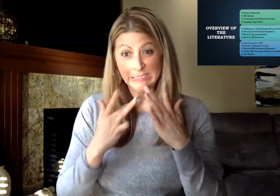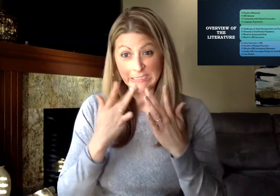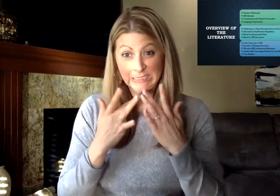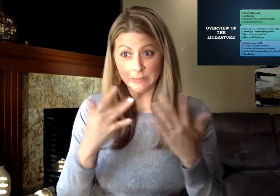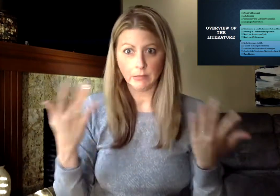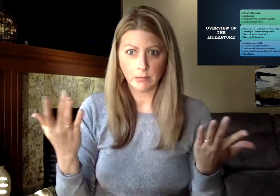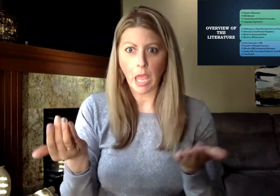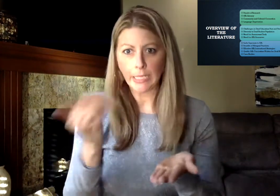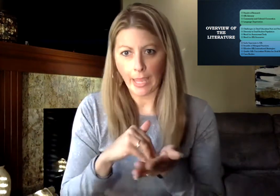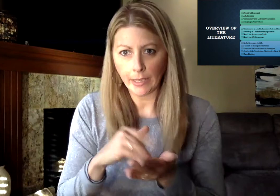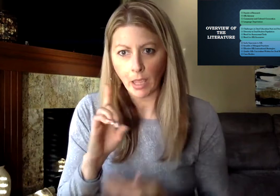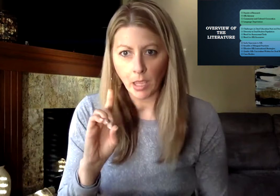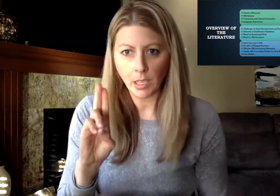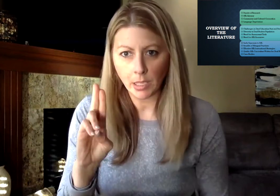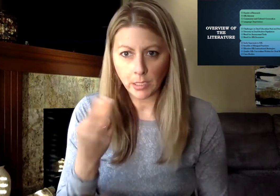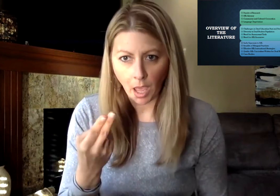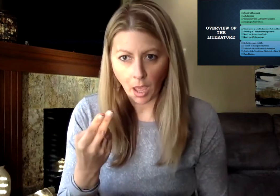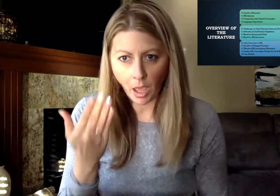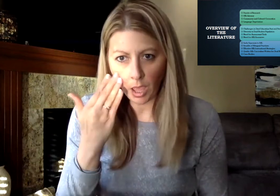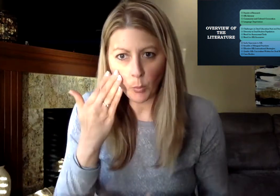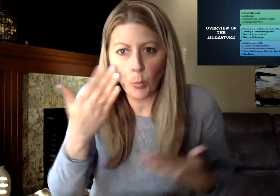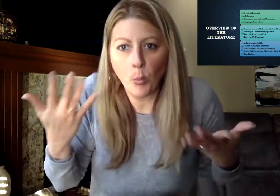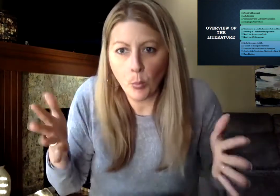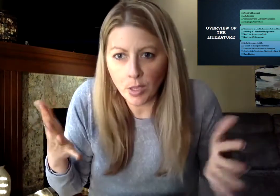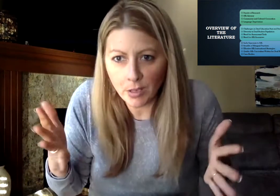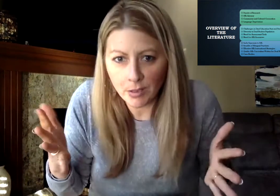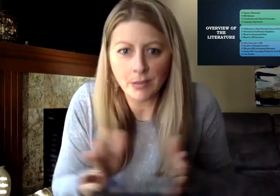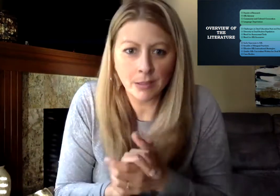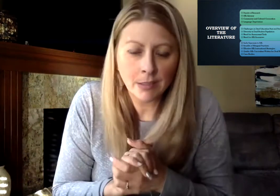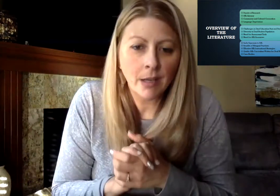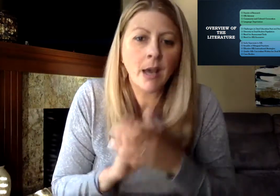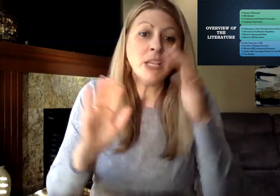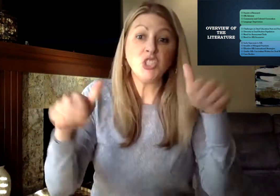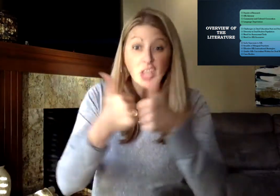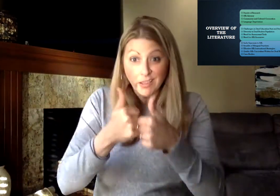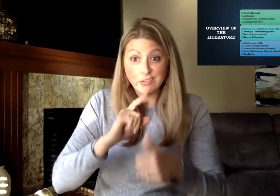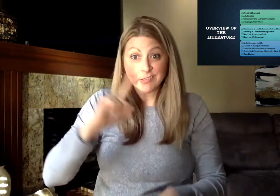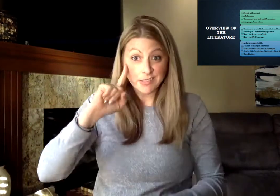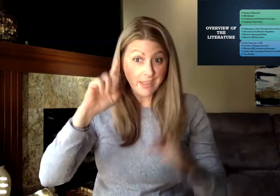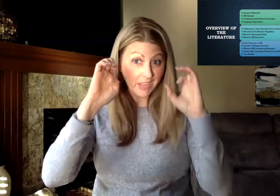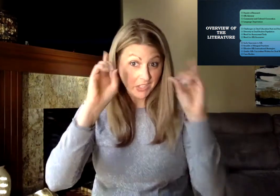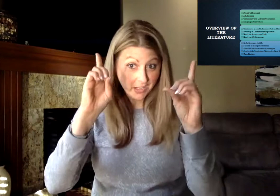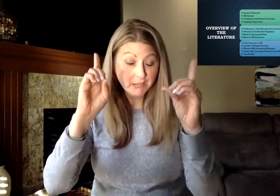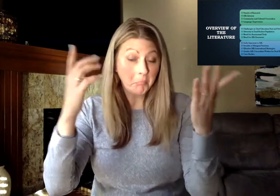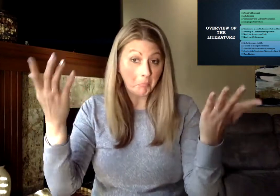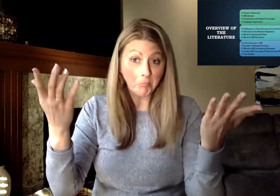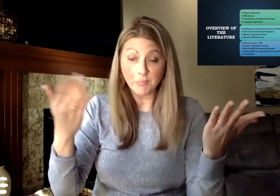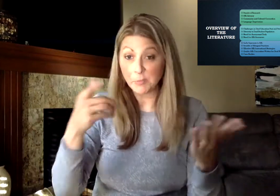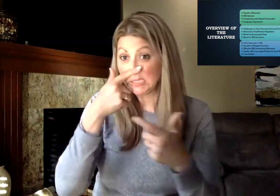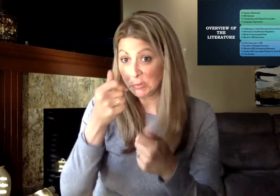about how there's deaf children have ASL deficiencies, which we already knew. The challenges of deaf education,